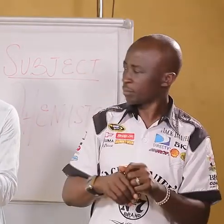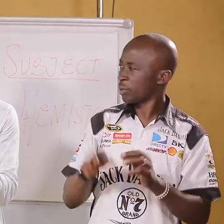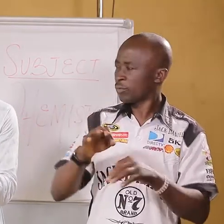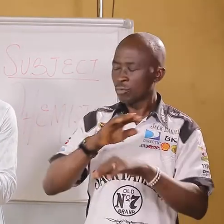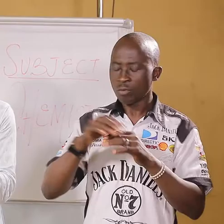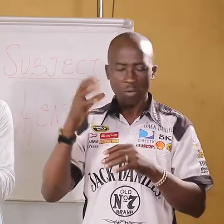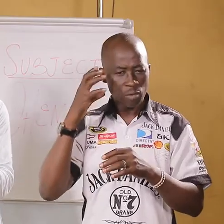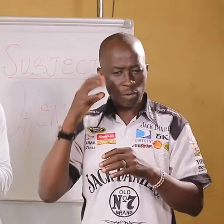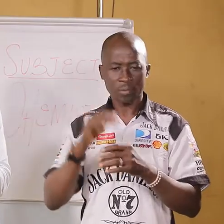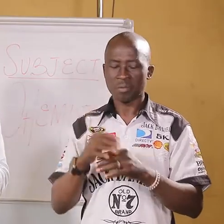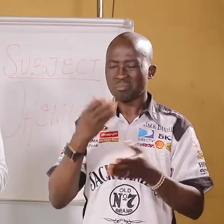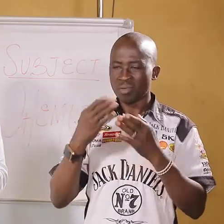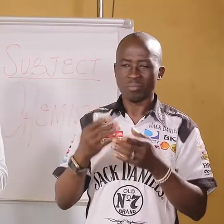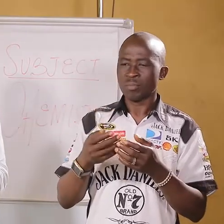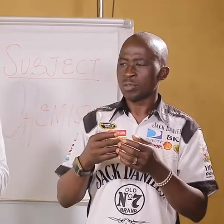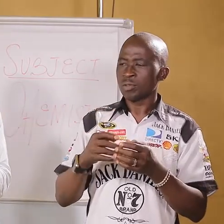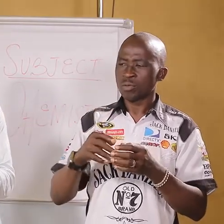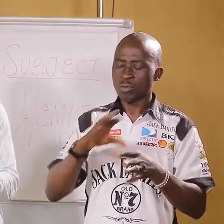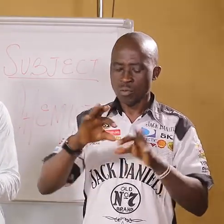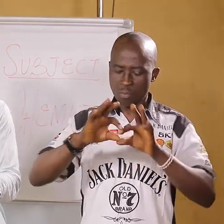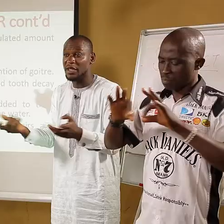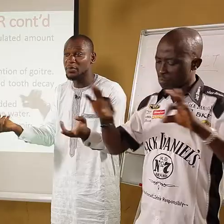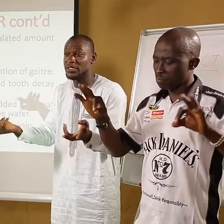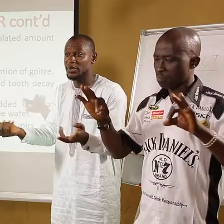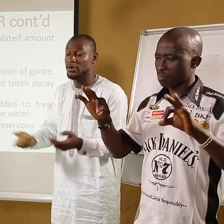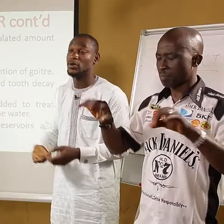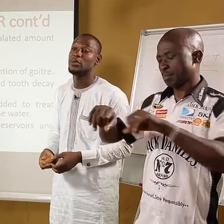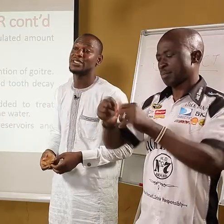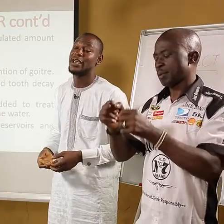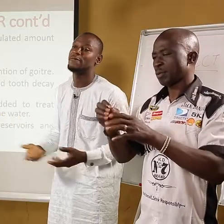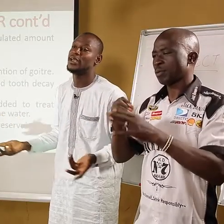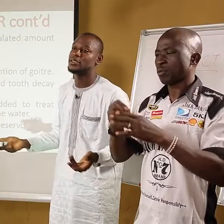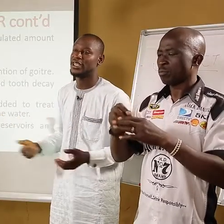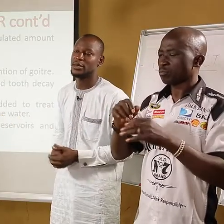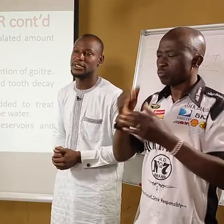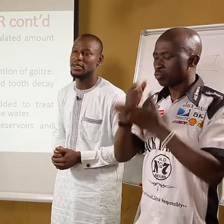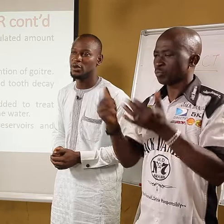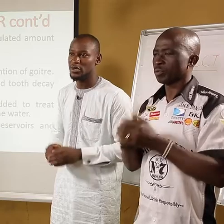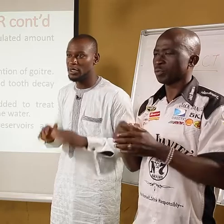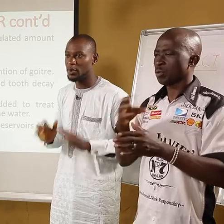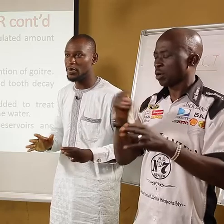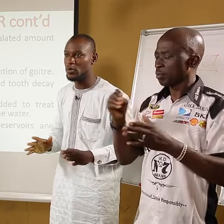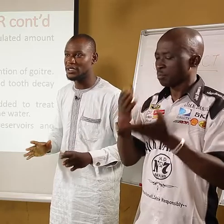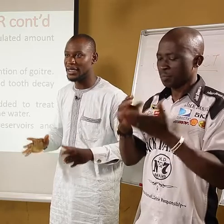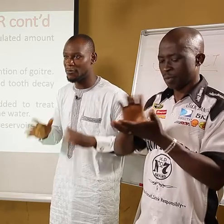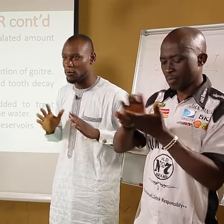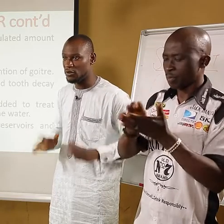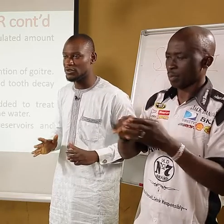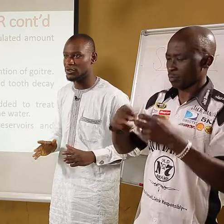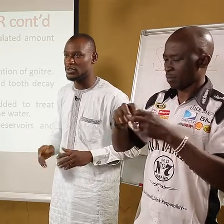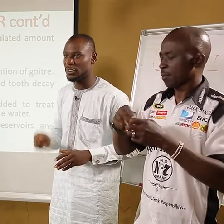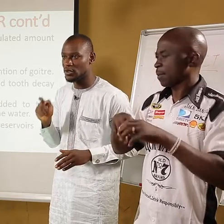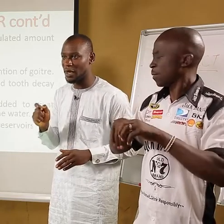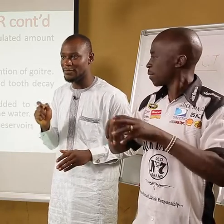that possibly there is a leakage in your pipe, and then possibly the chlorine must have escaped. But a proper water that for